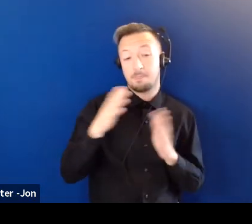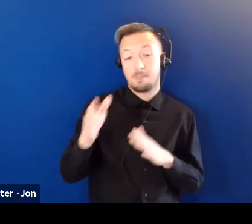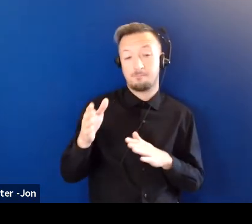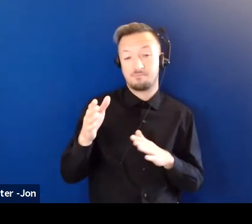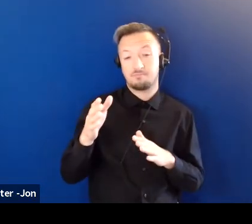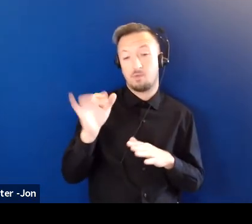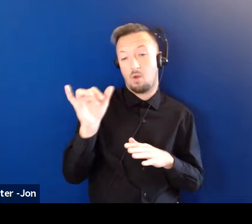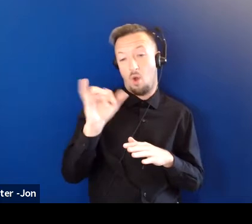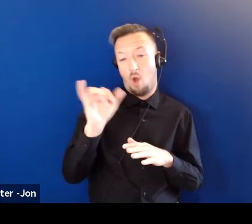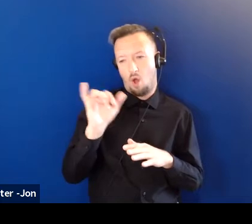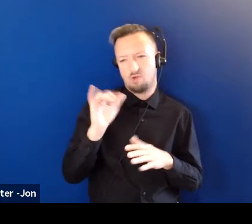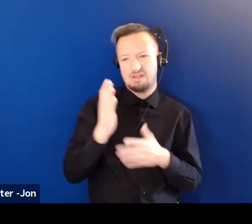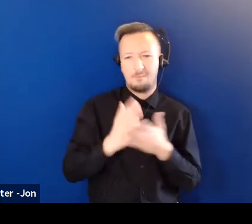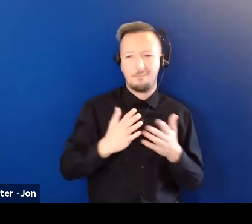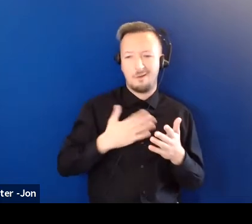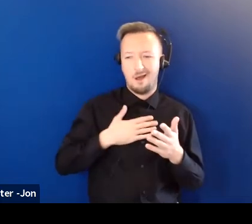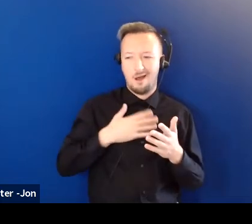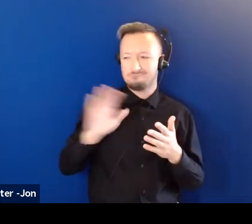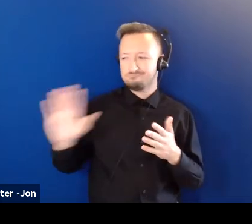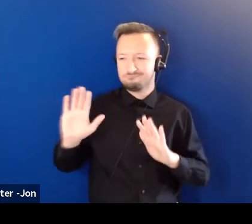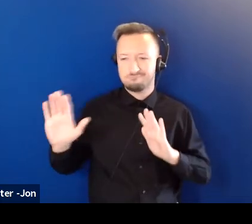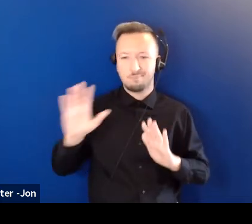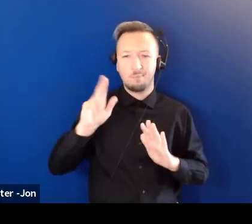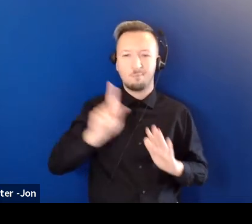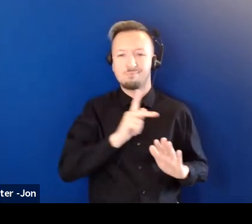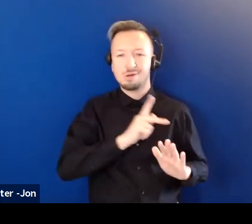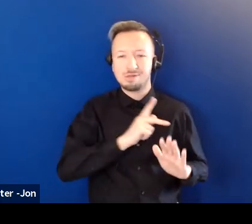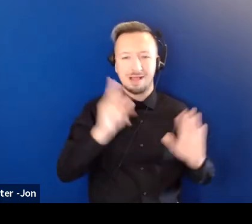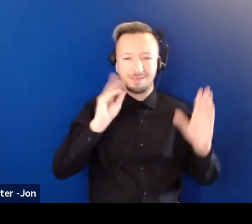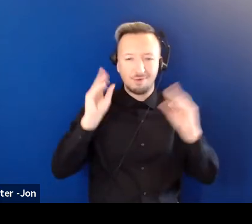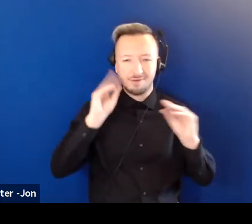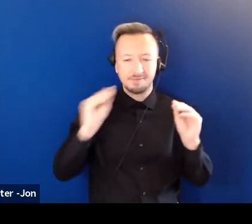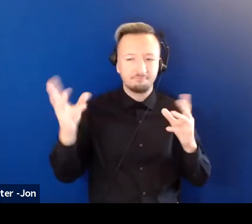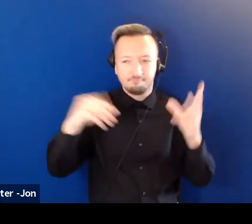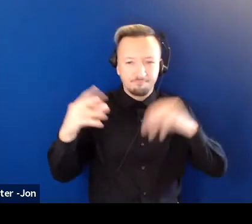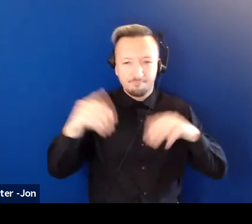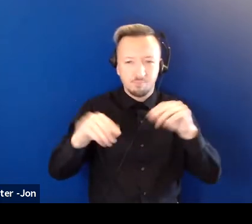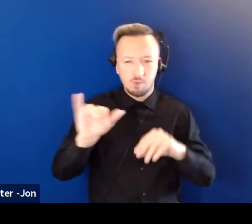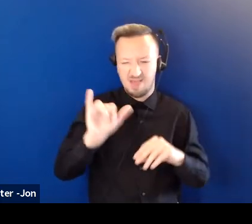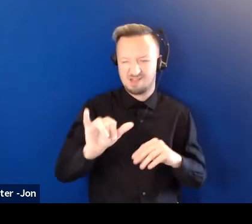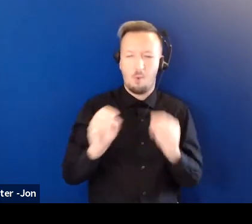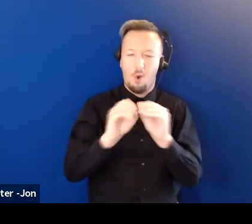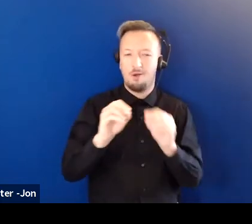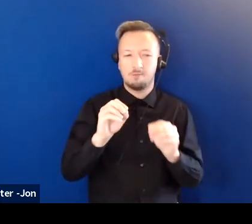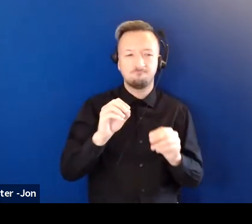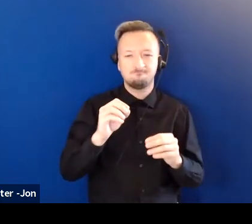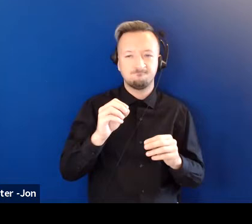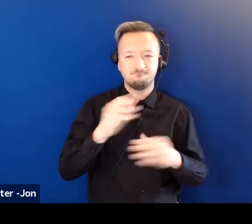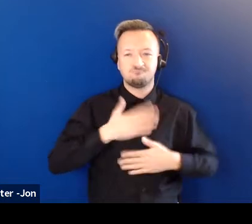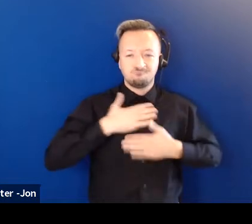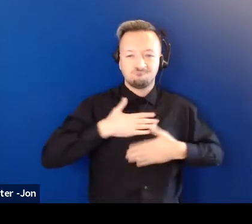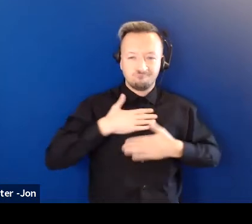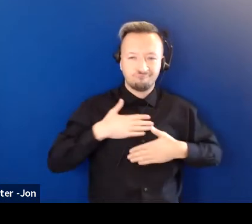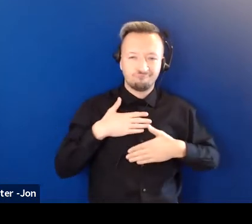all of this with some personal experiences, because we feel like that always makes things a little more interesting and a